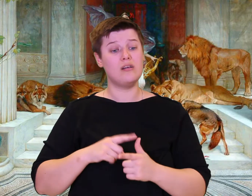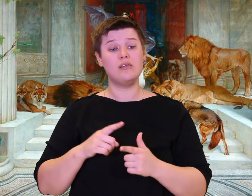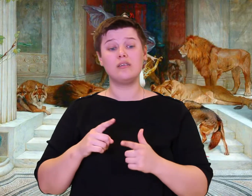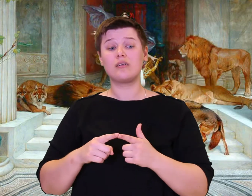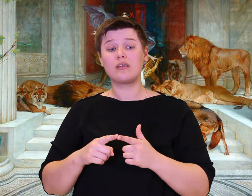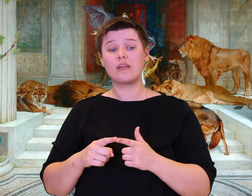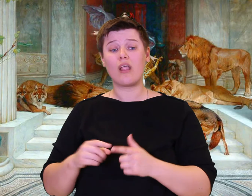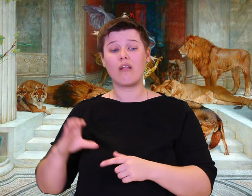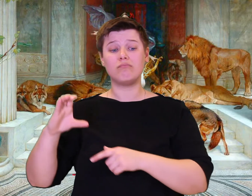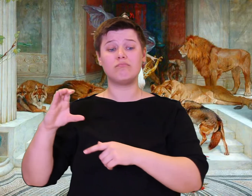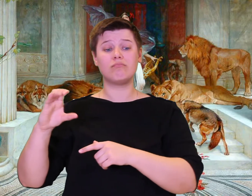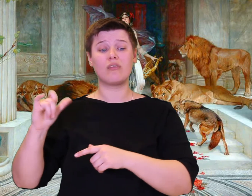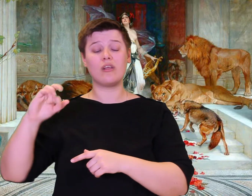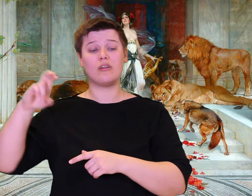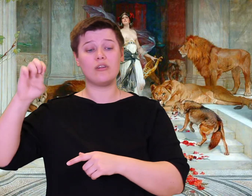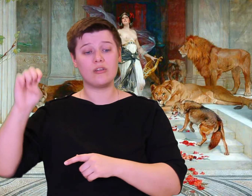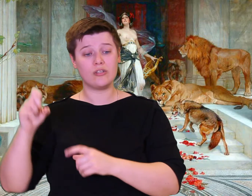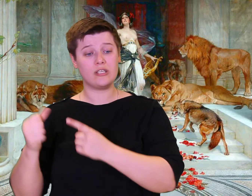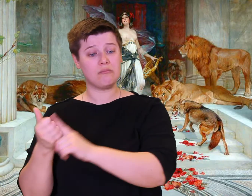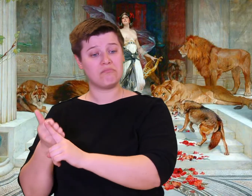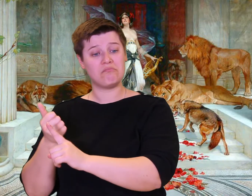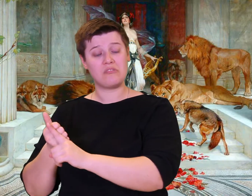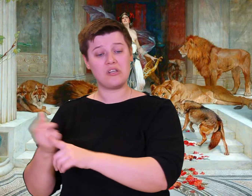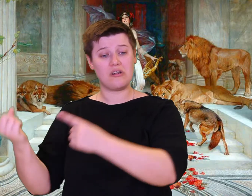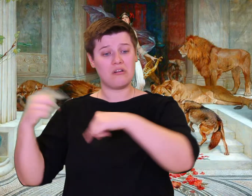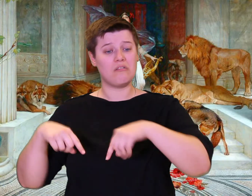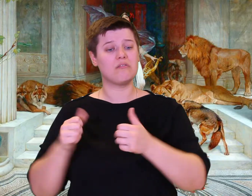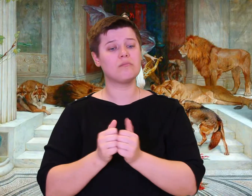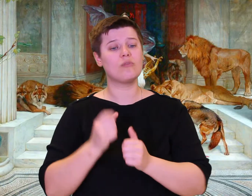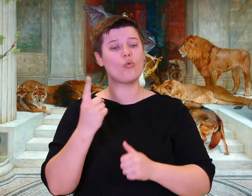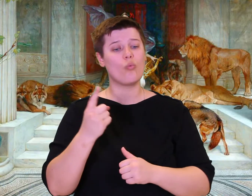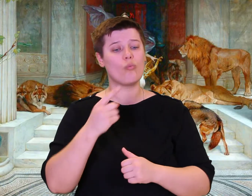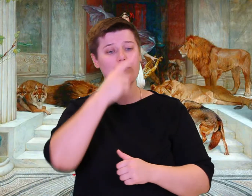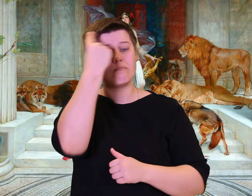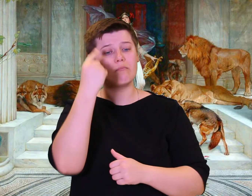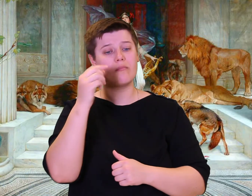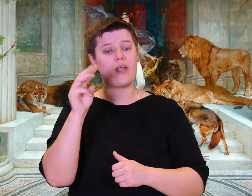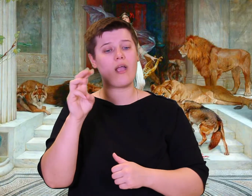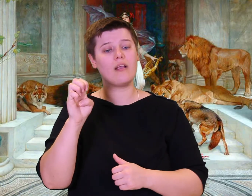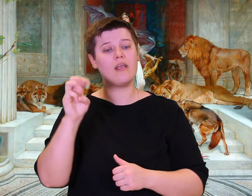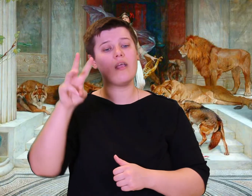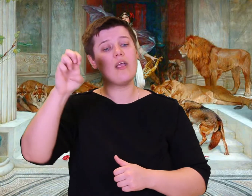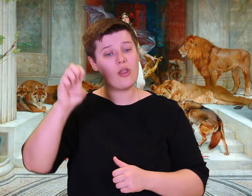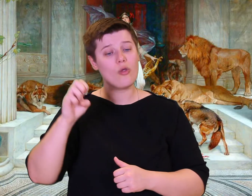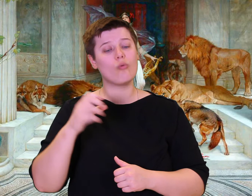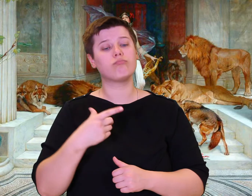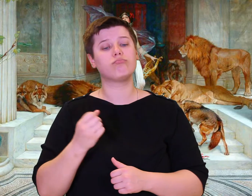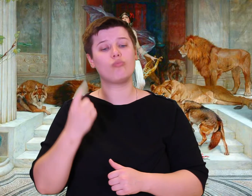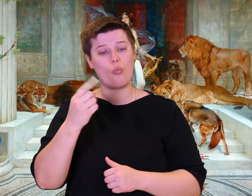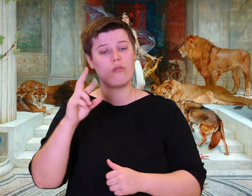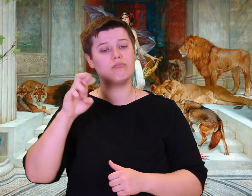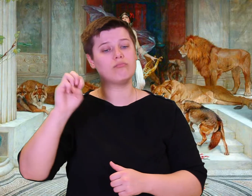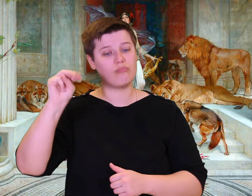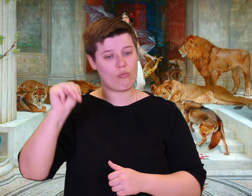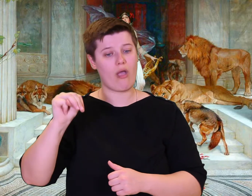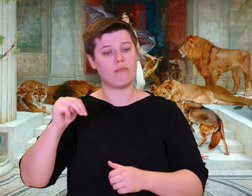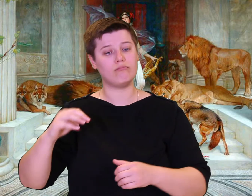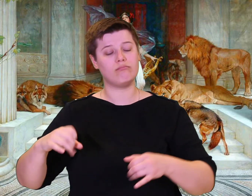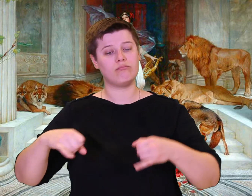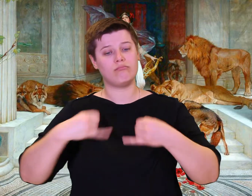went down to our speedy ship beside the sea, despite our grief. We shed abundant tears. Then